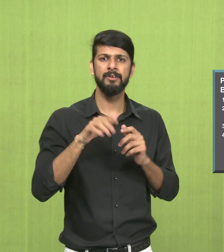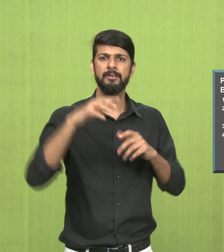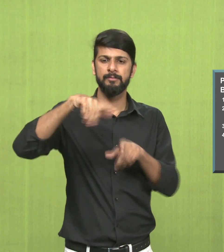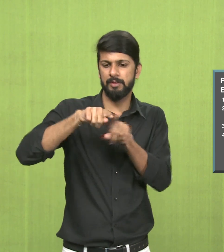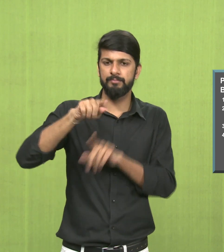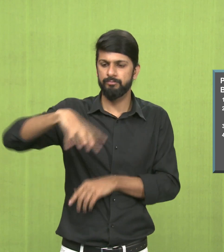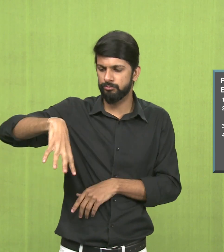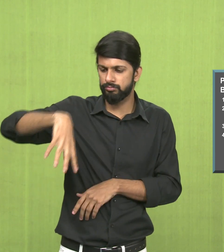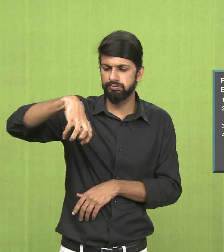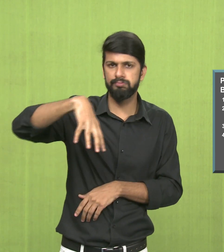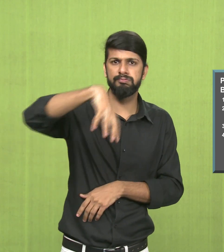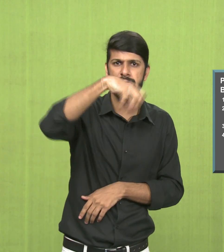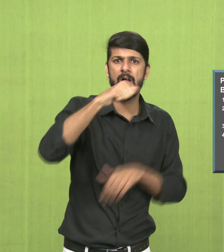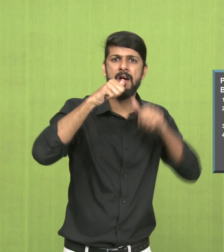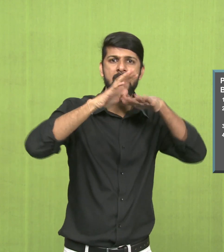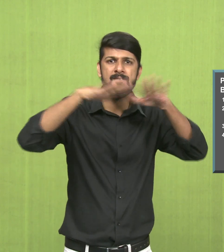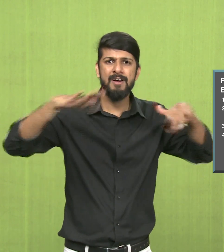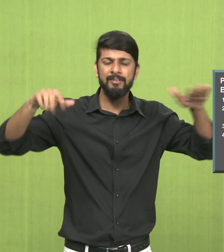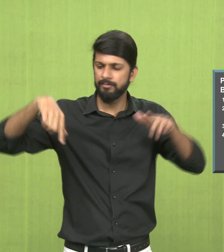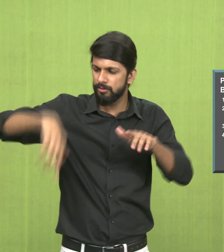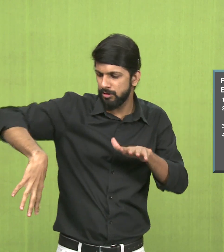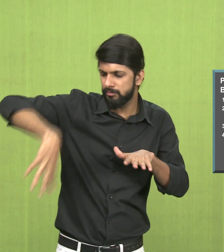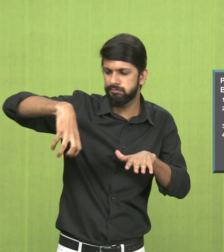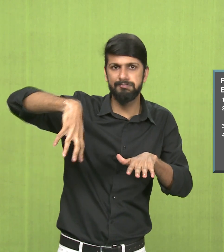add creativity and new forms. For example,